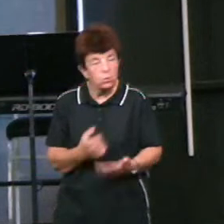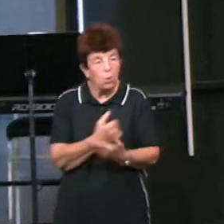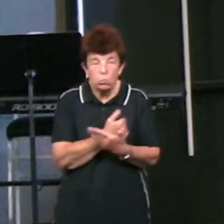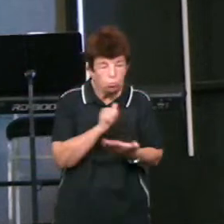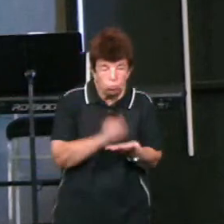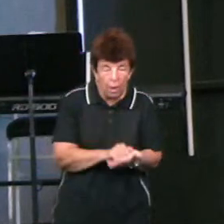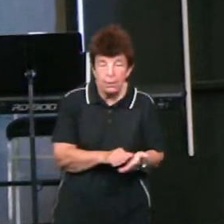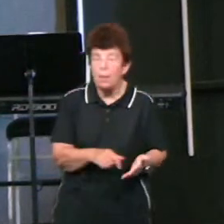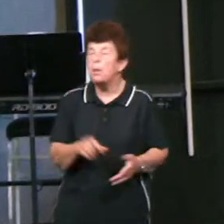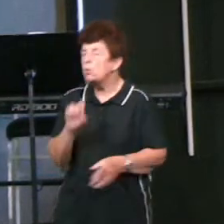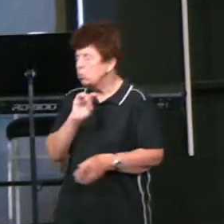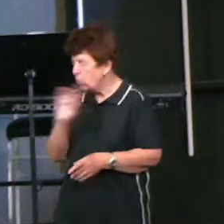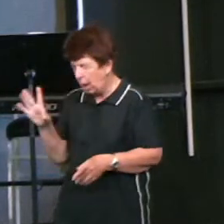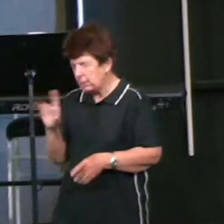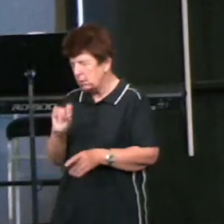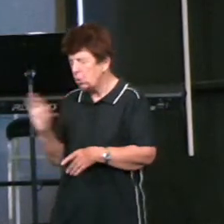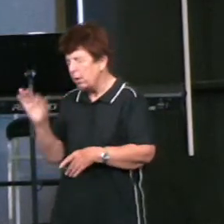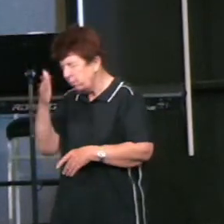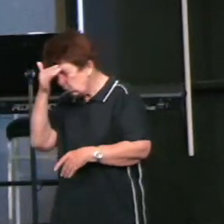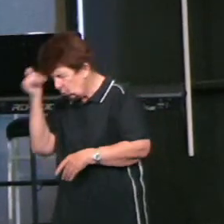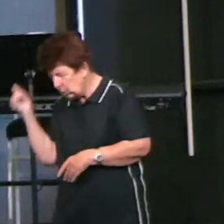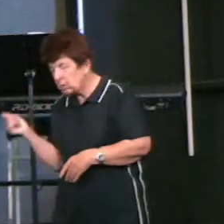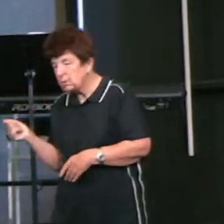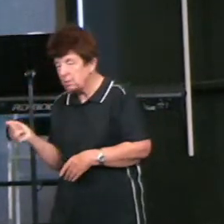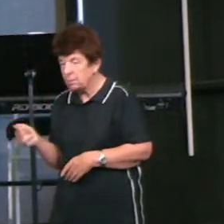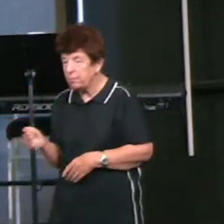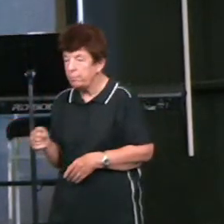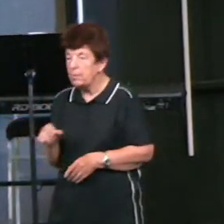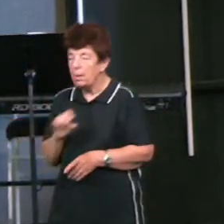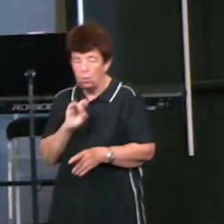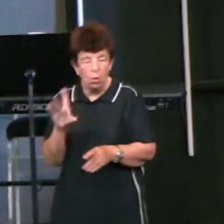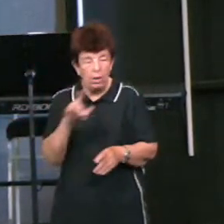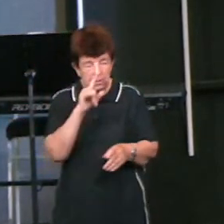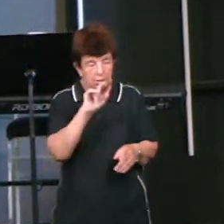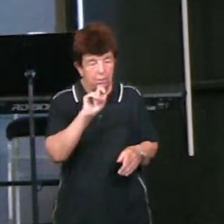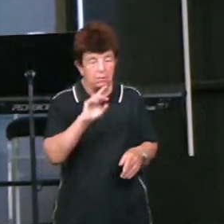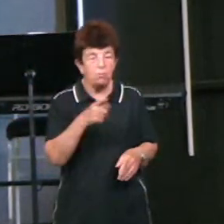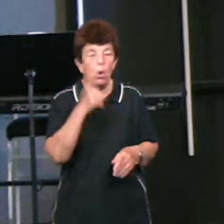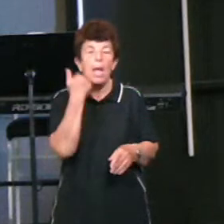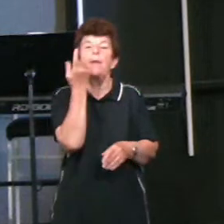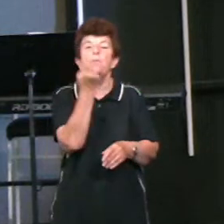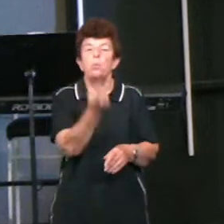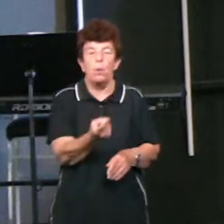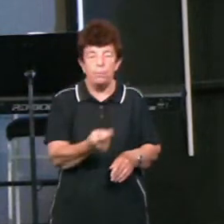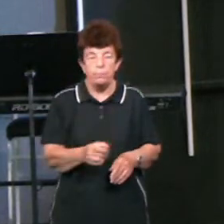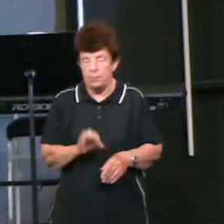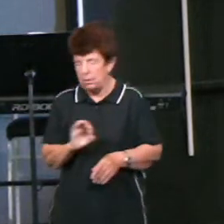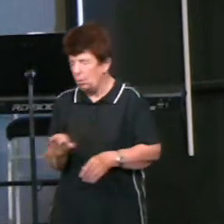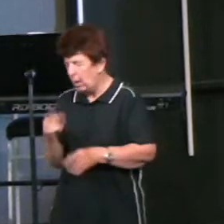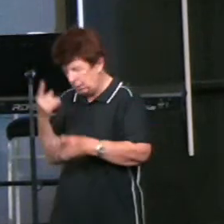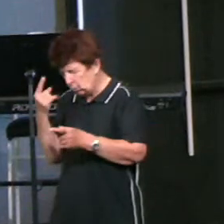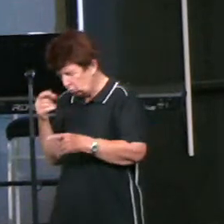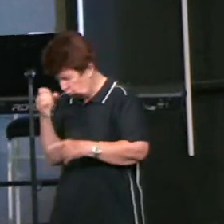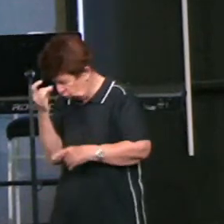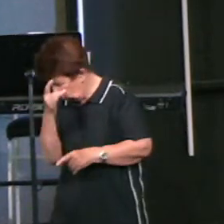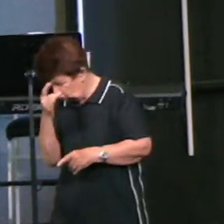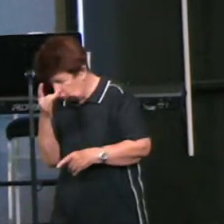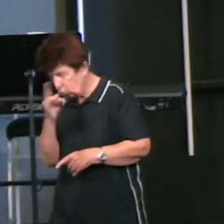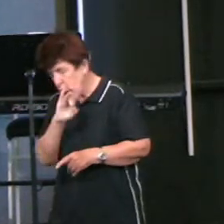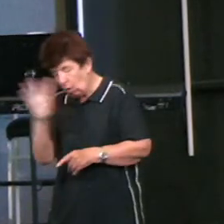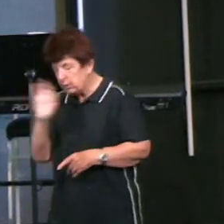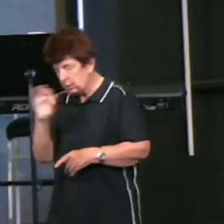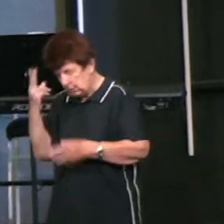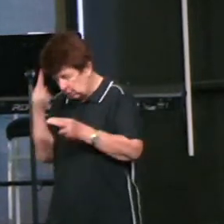see, Christ isn't for Christians. Christ is for everyone. Christ didn't just die for